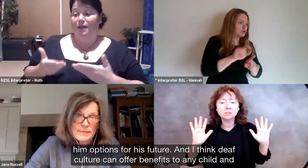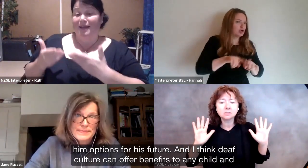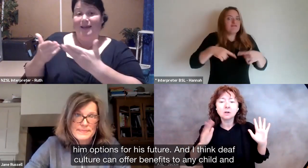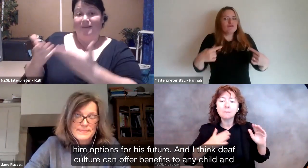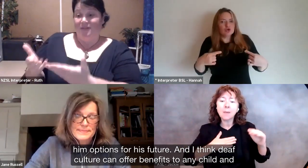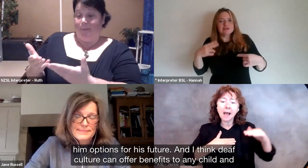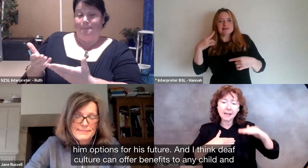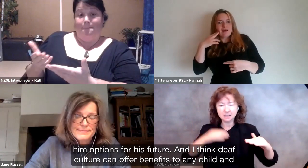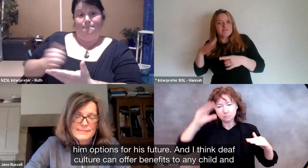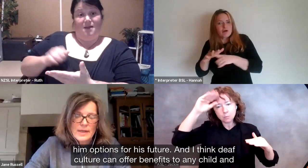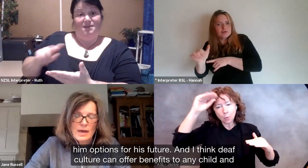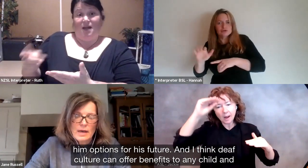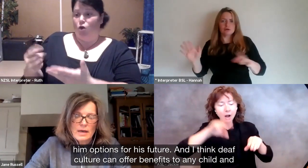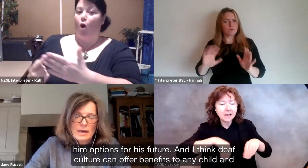future.